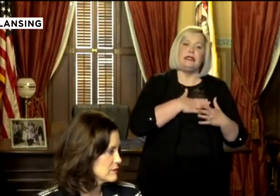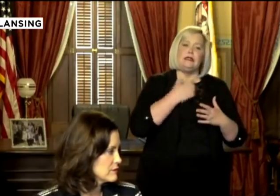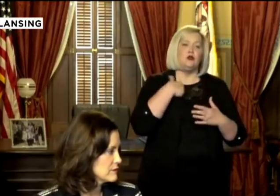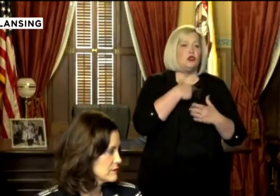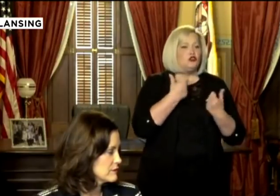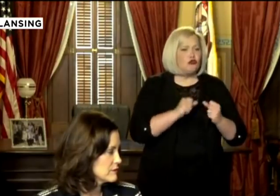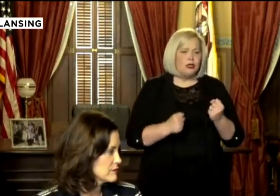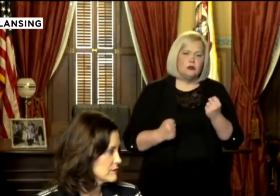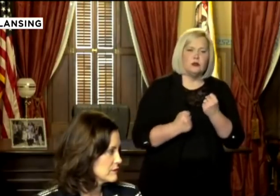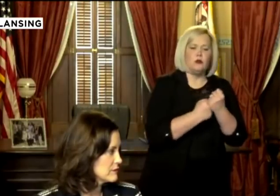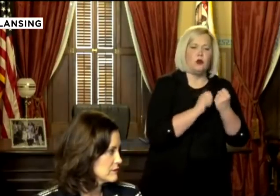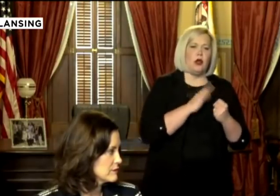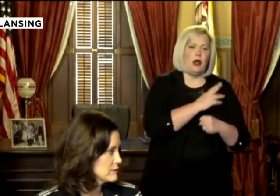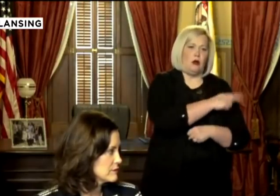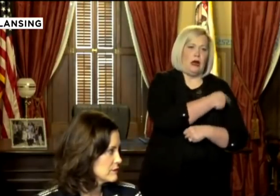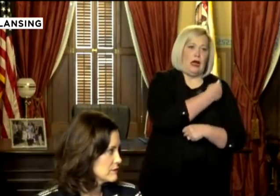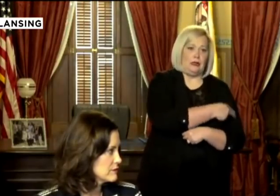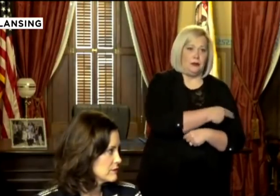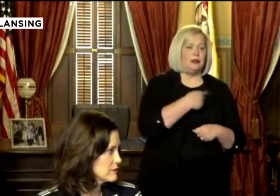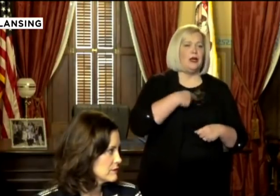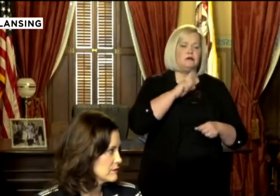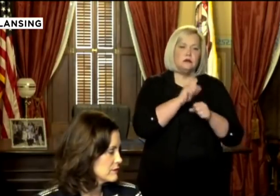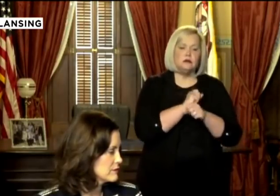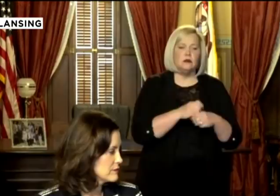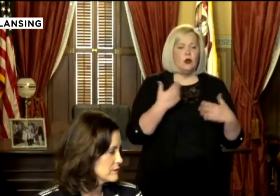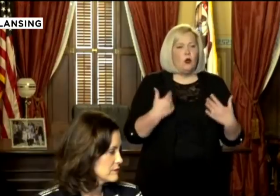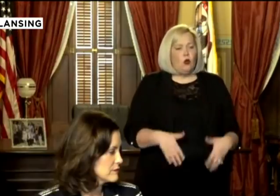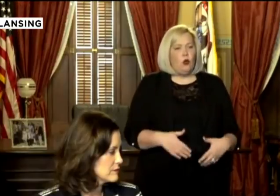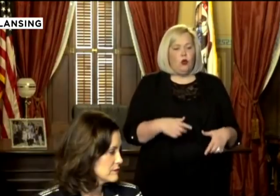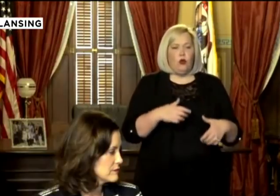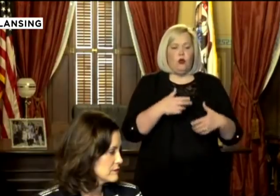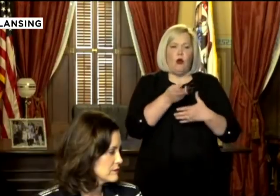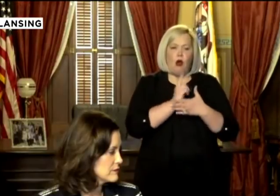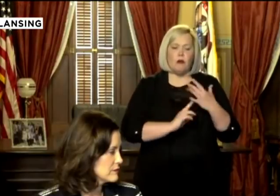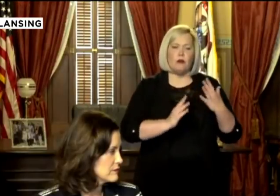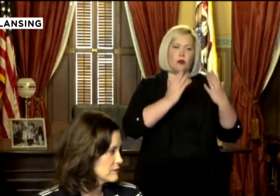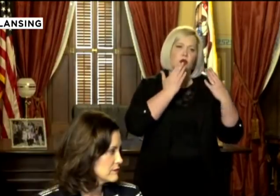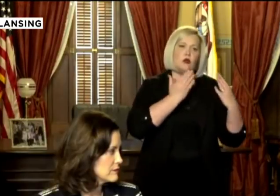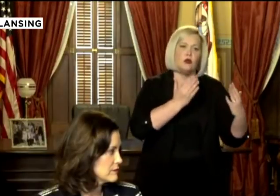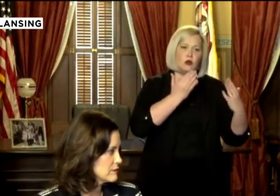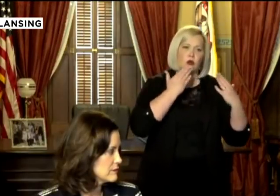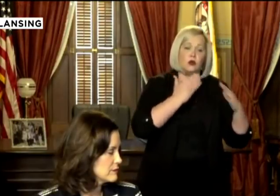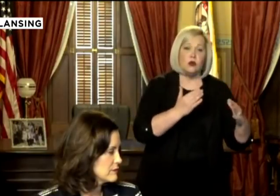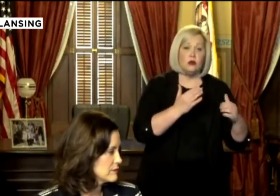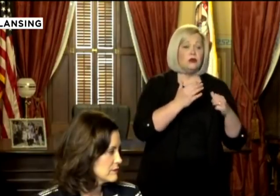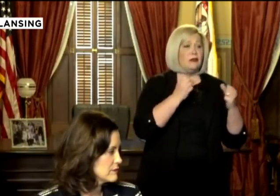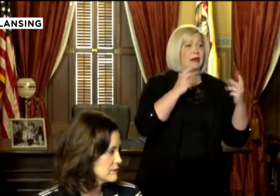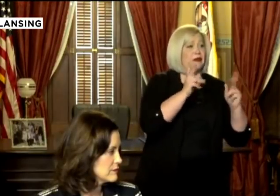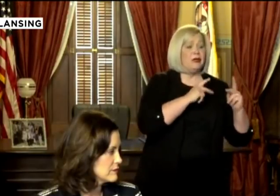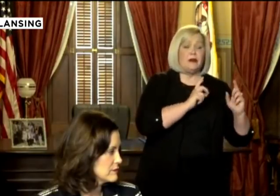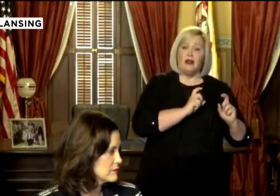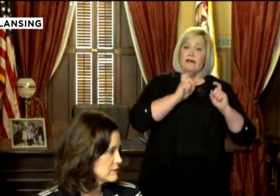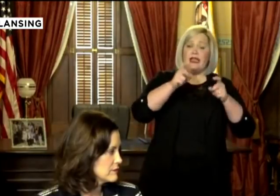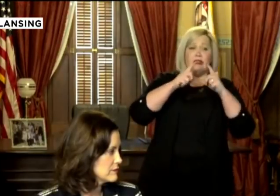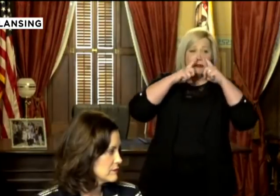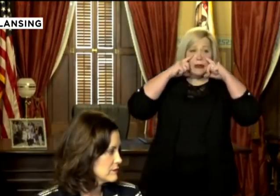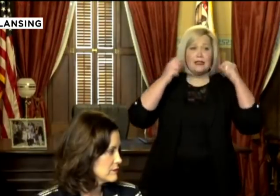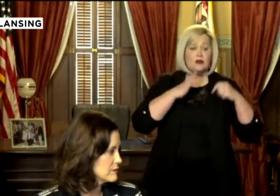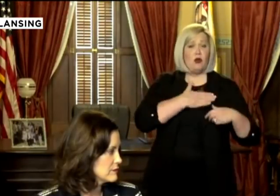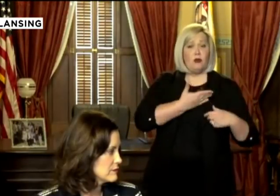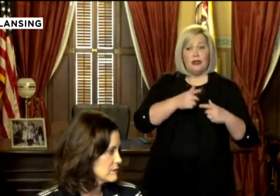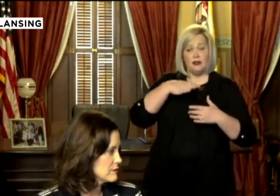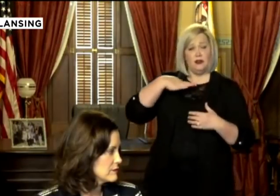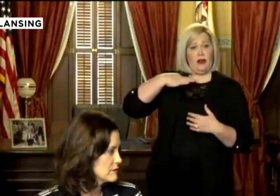hospitals. I've truly been humbled by the number of people who have reached out to help us get masks or to volunteer their